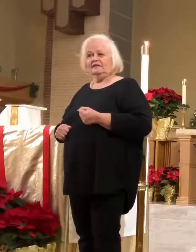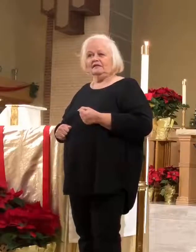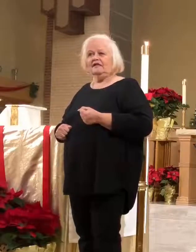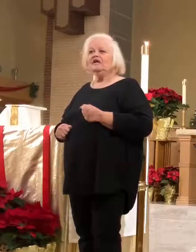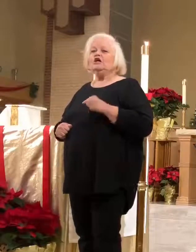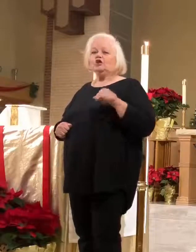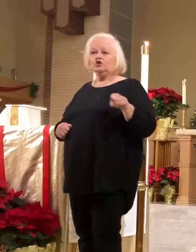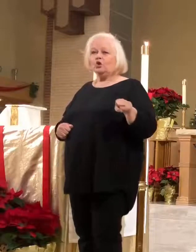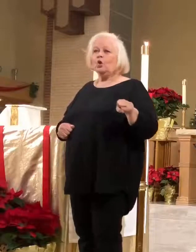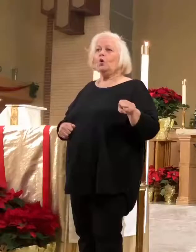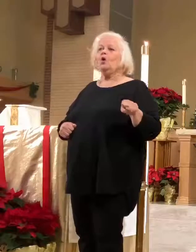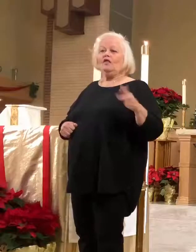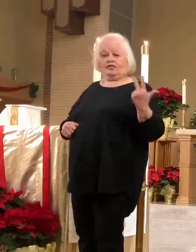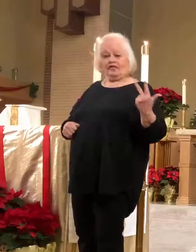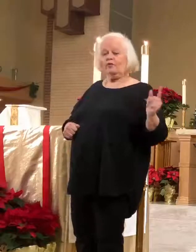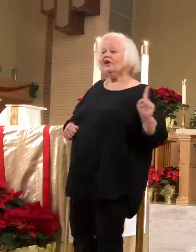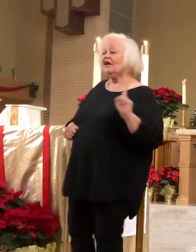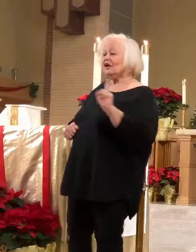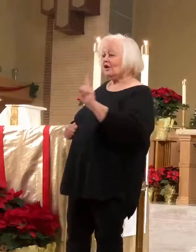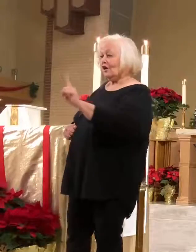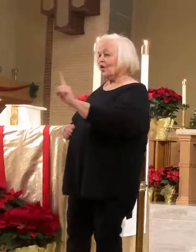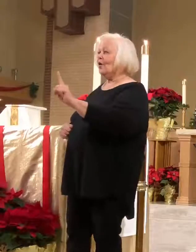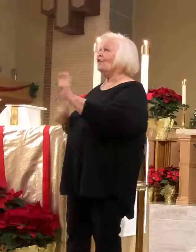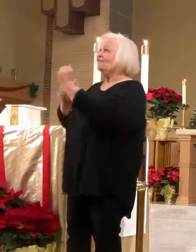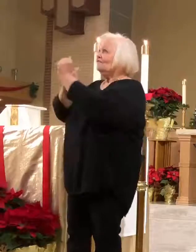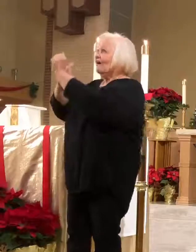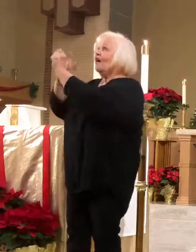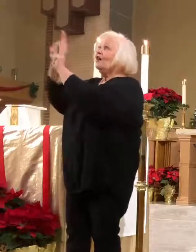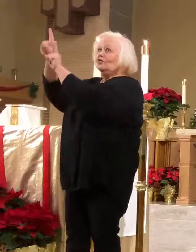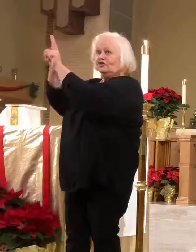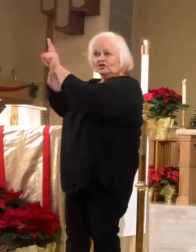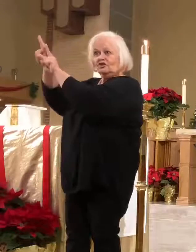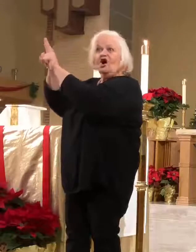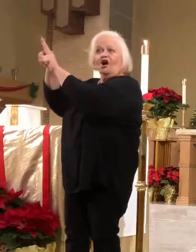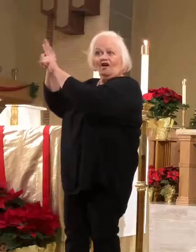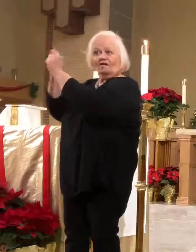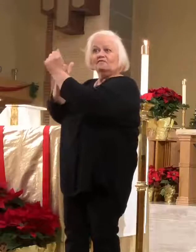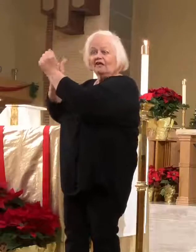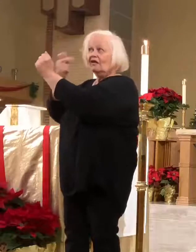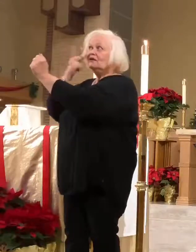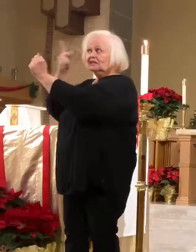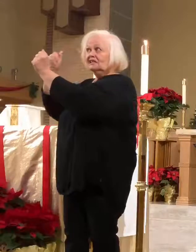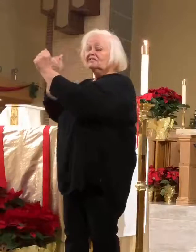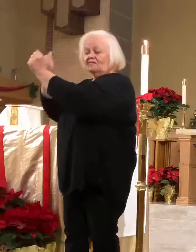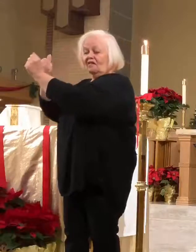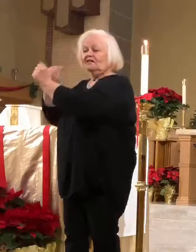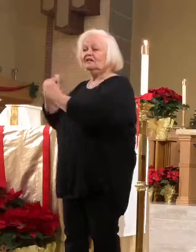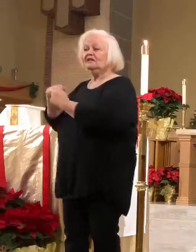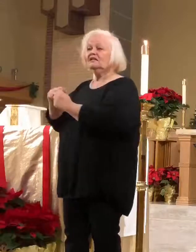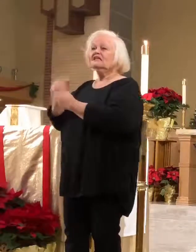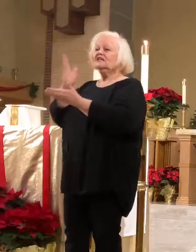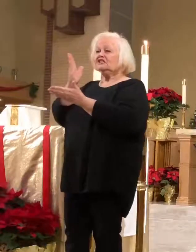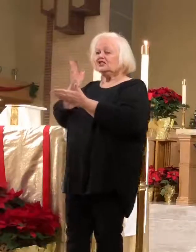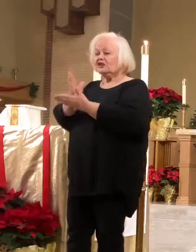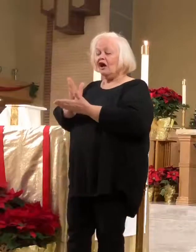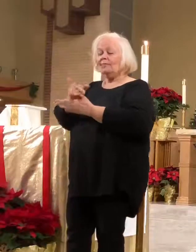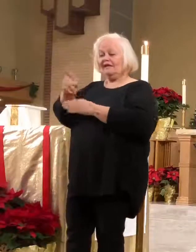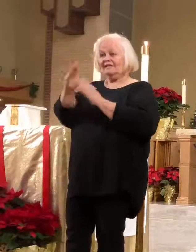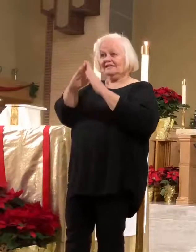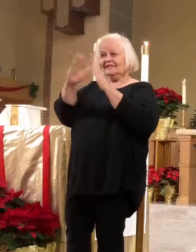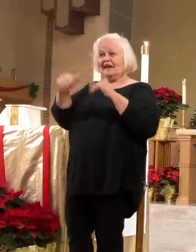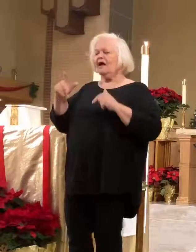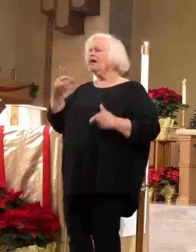So they go and set out and they see the star. These Magi keep seeing the star. They keep following the star, stopping over this place. And